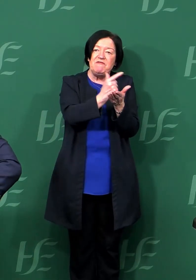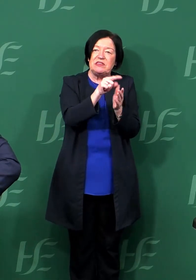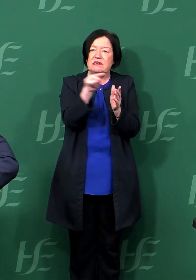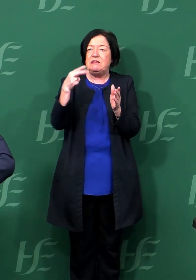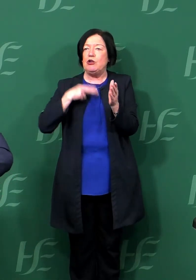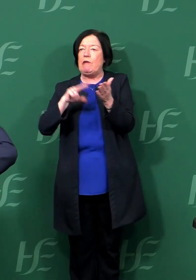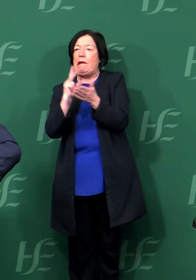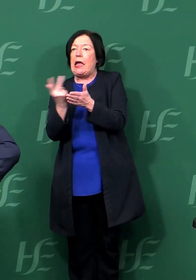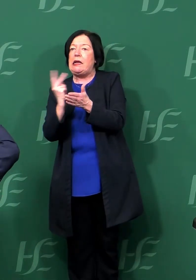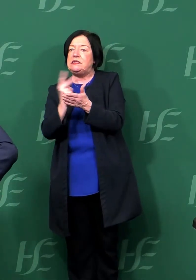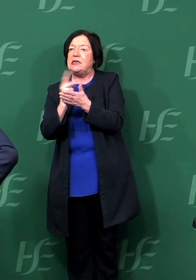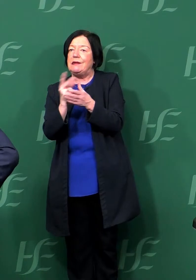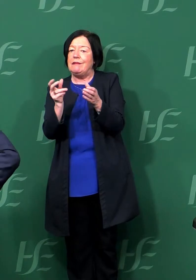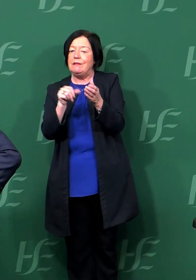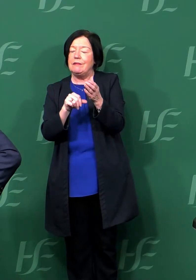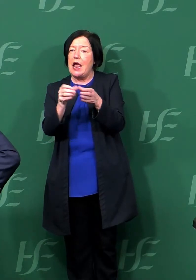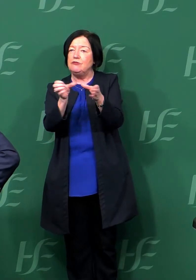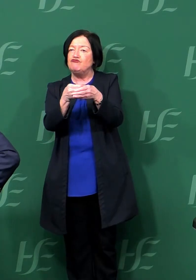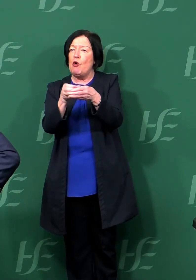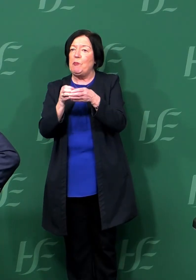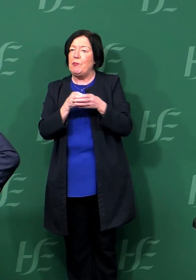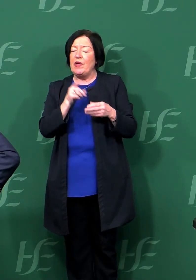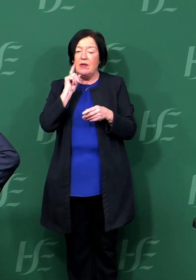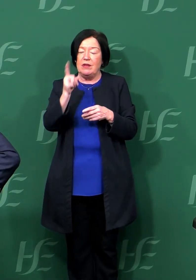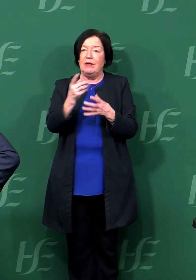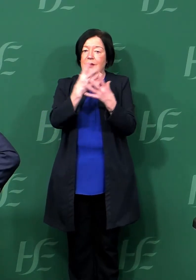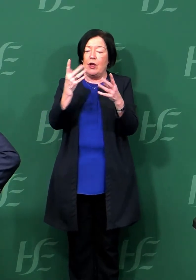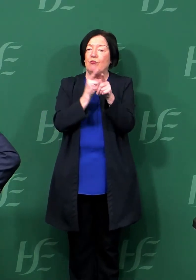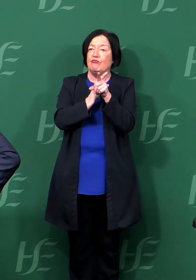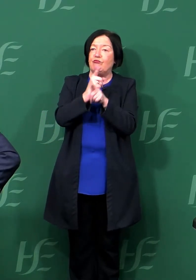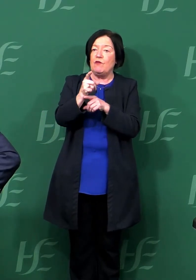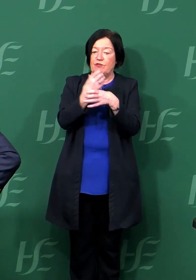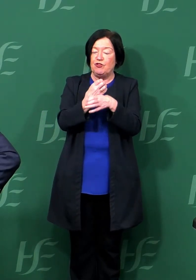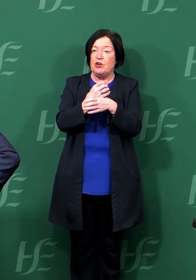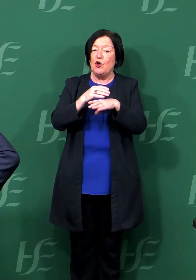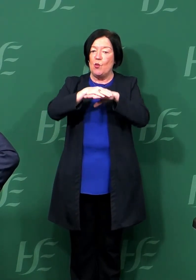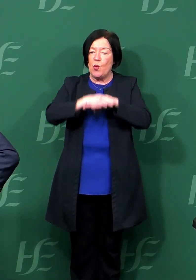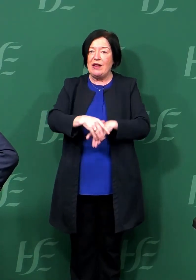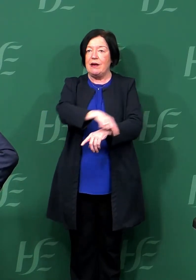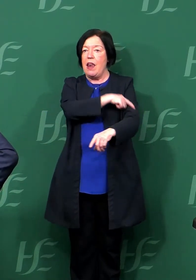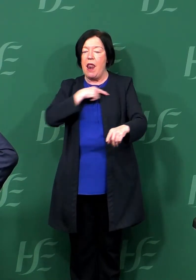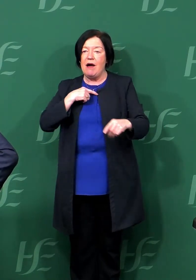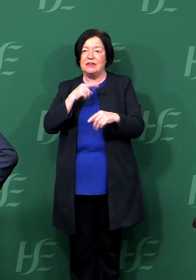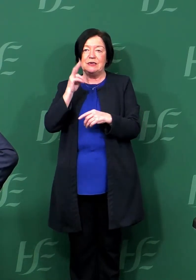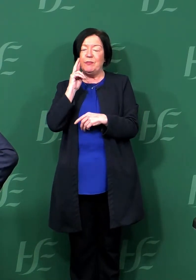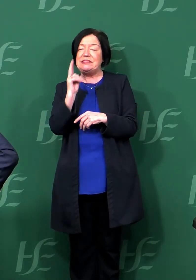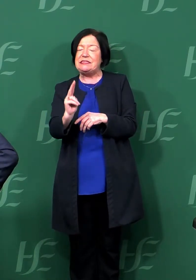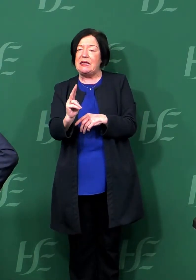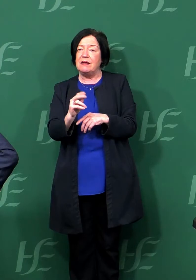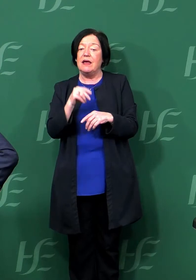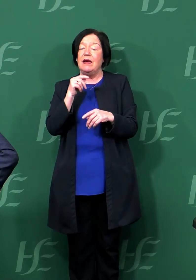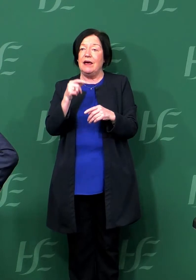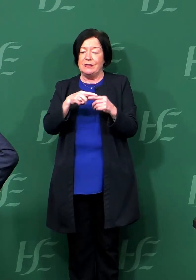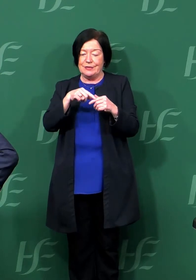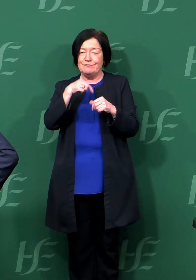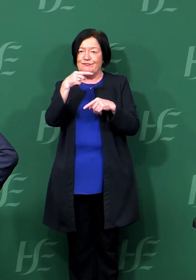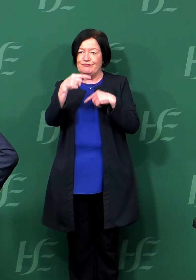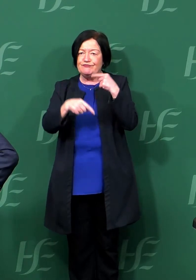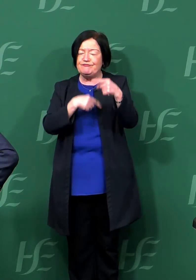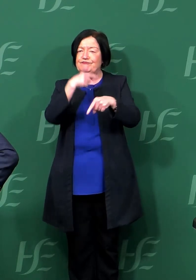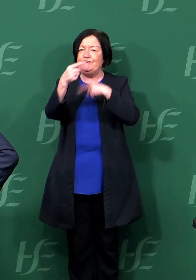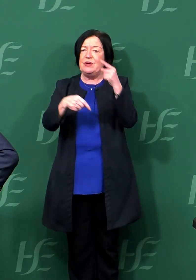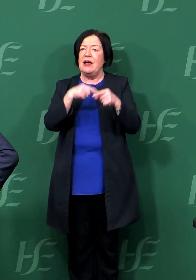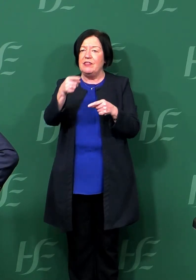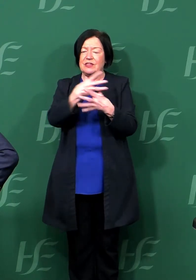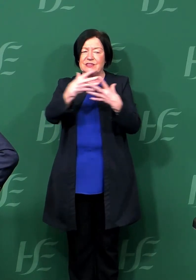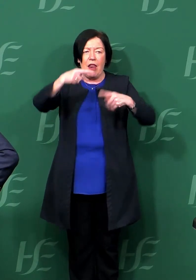nearly 18-year-old bracket. We've seen a significant improvement in children waiting long periods to be seen, and so on. So that there's a whole